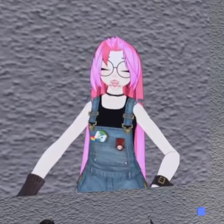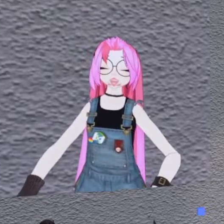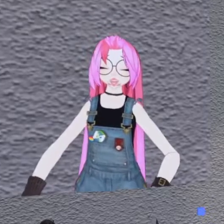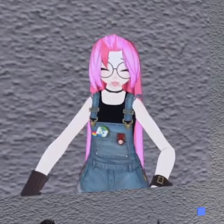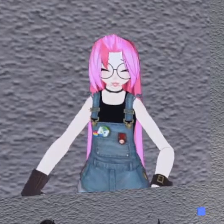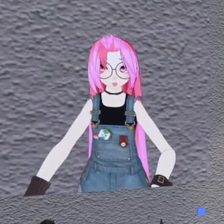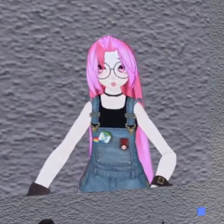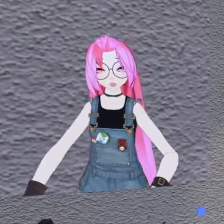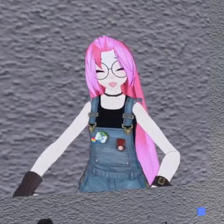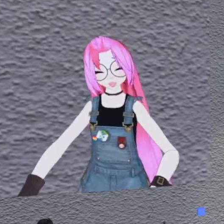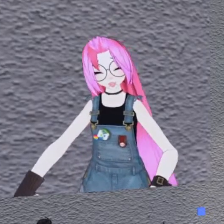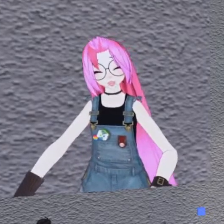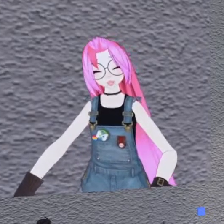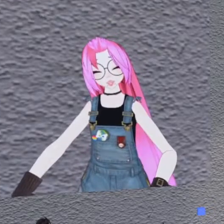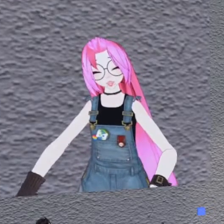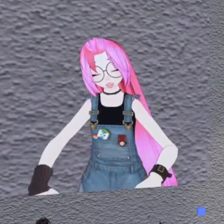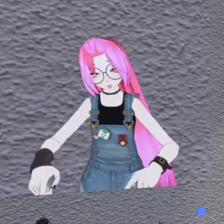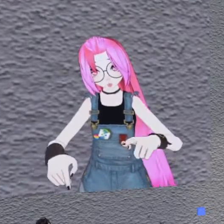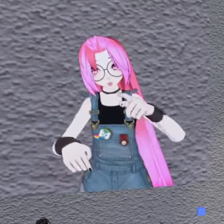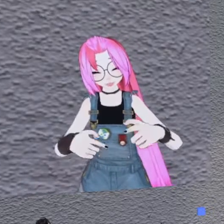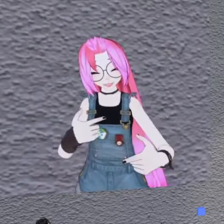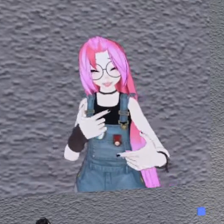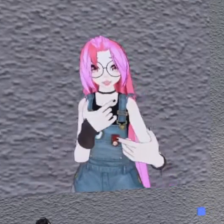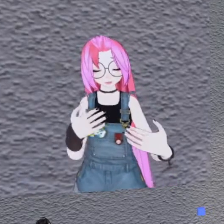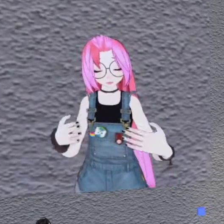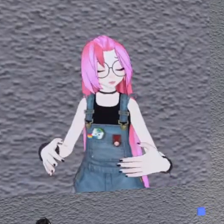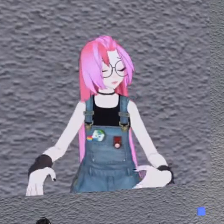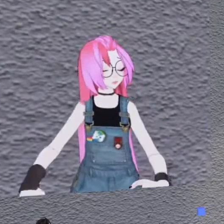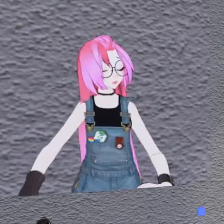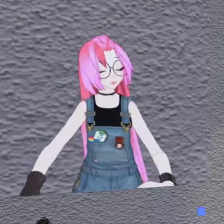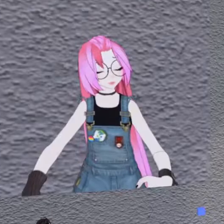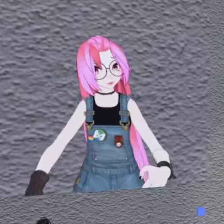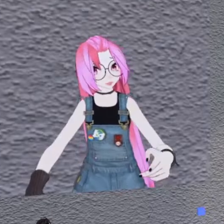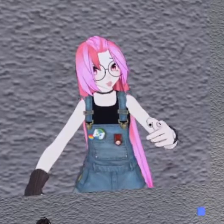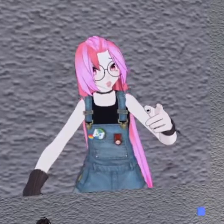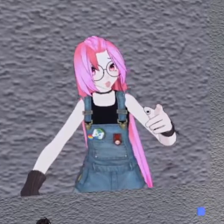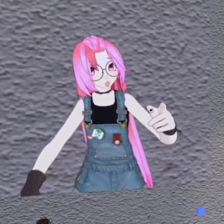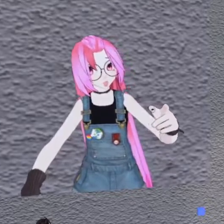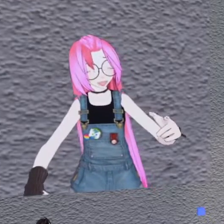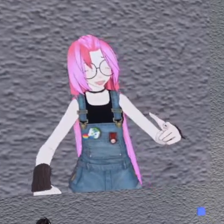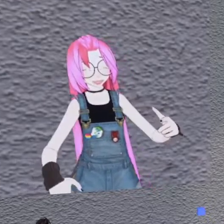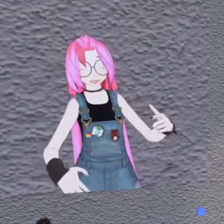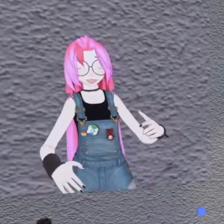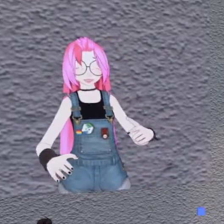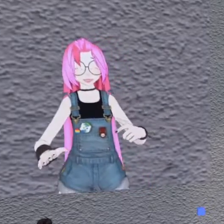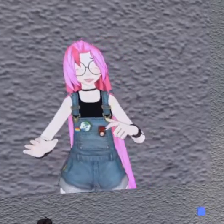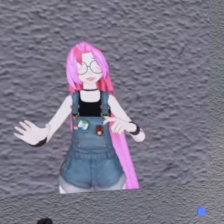Mm-hmm. Yep. Good. So you got a question, Steph? What's up?